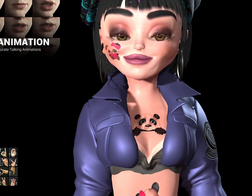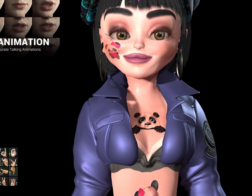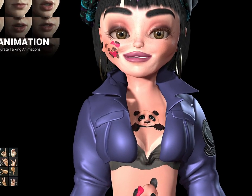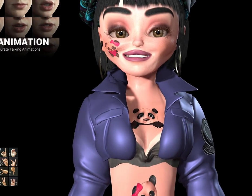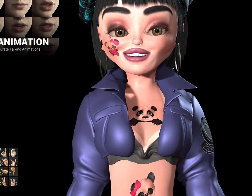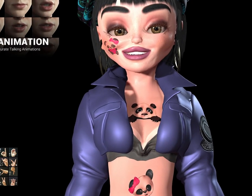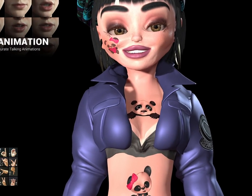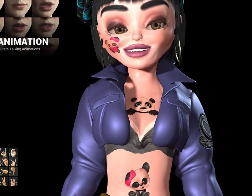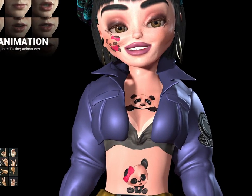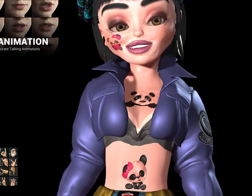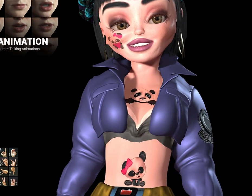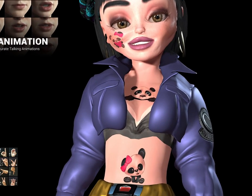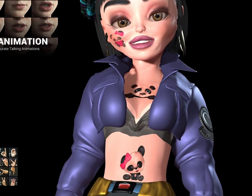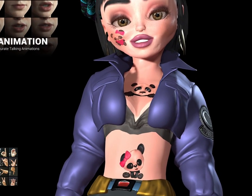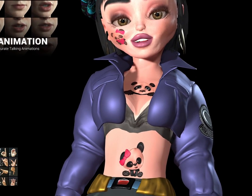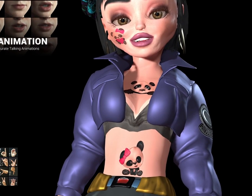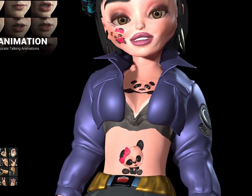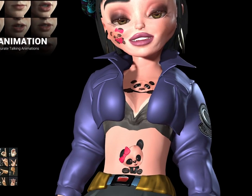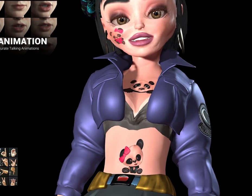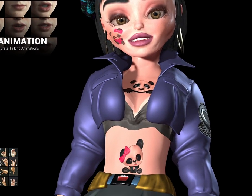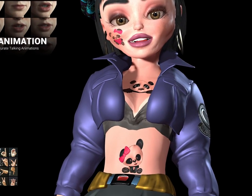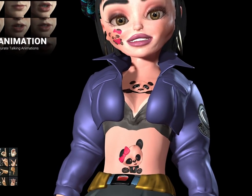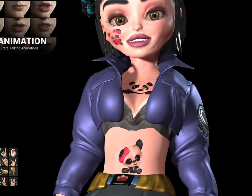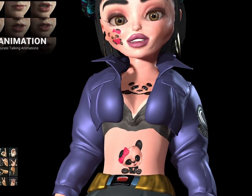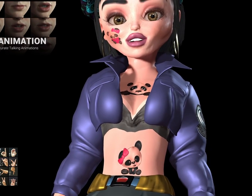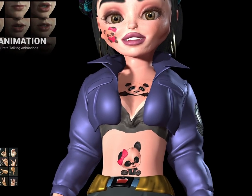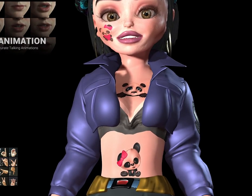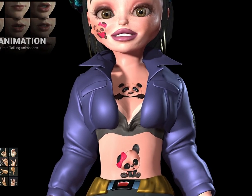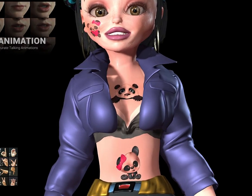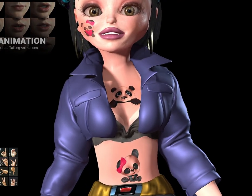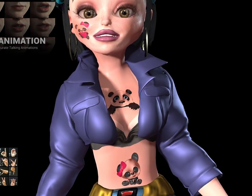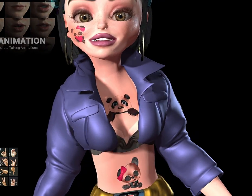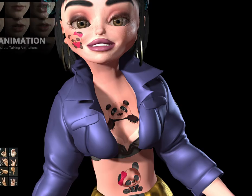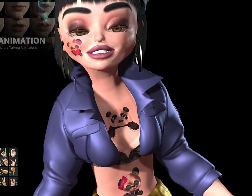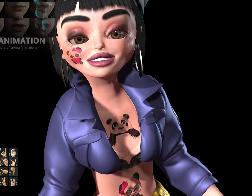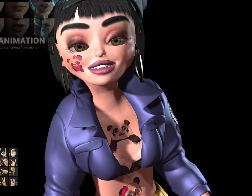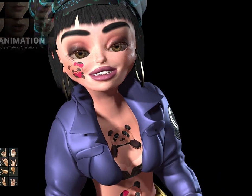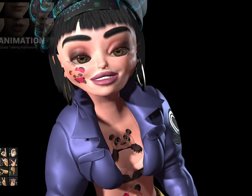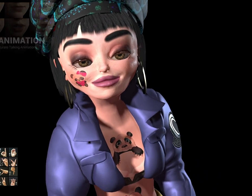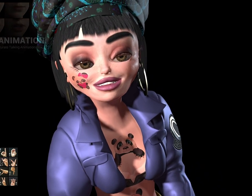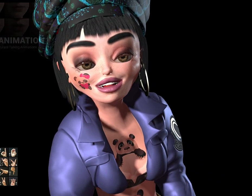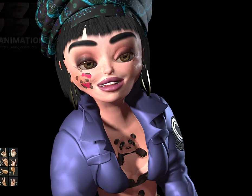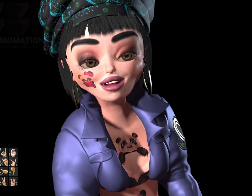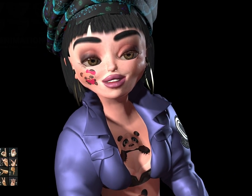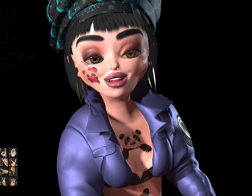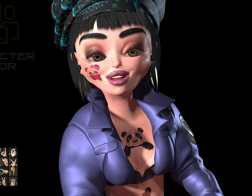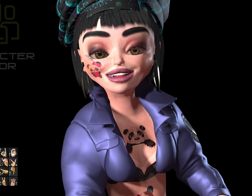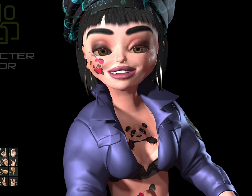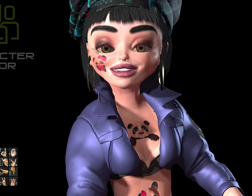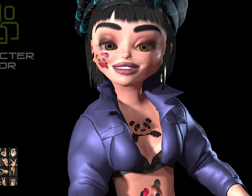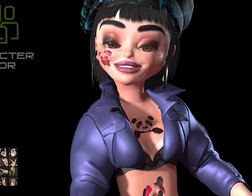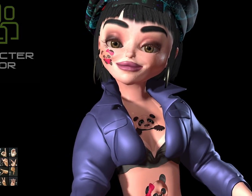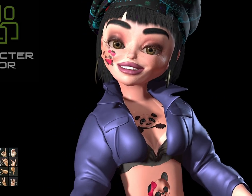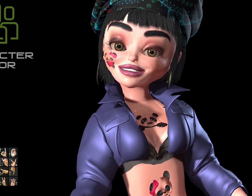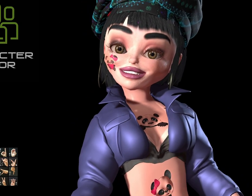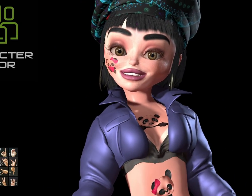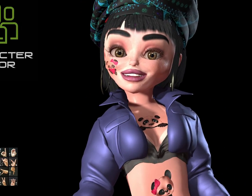but various signing systems were created in the deaf communities. These sign systems are now known as Old American Sign